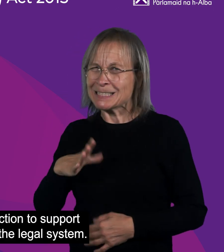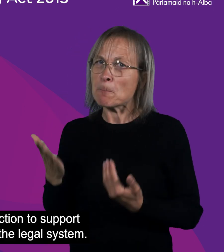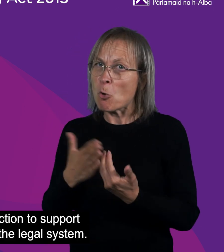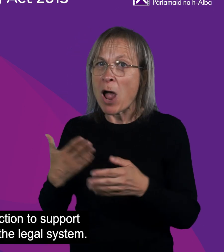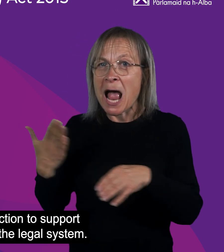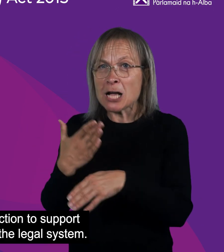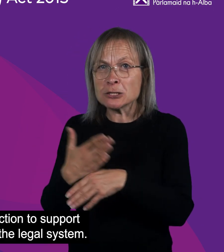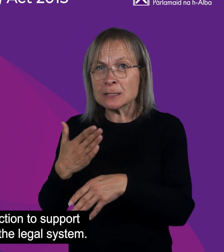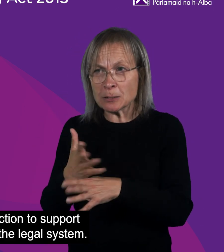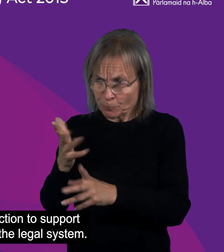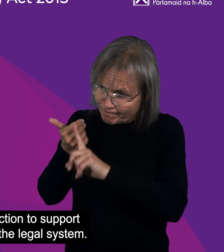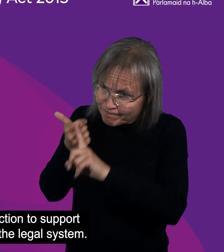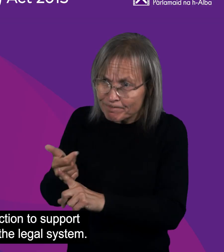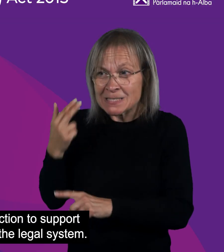participation in the legal system.